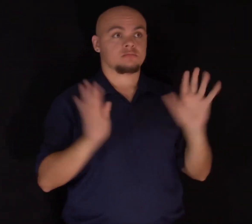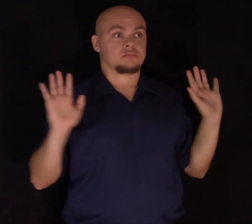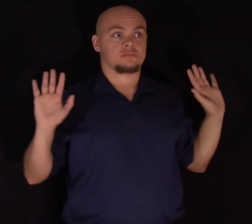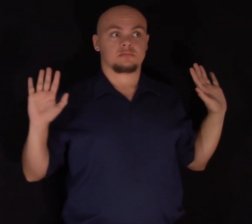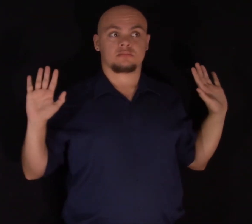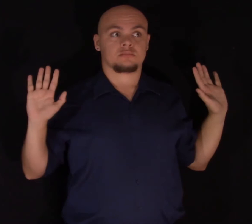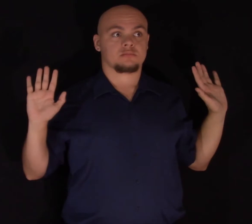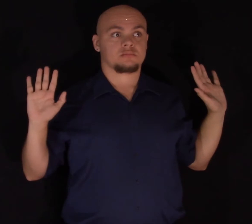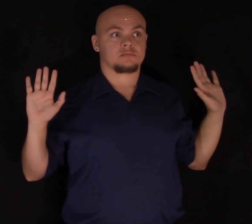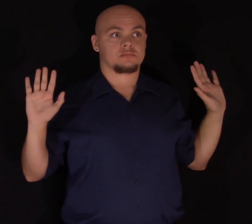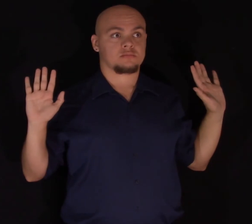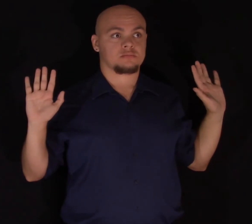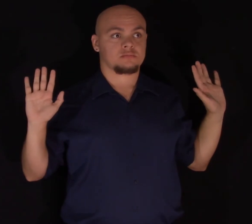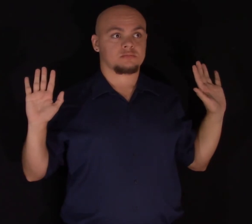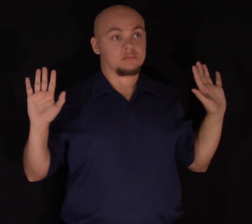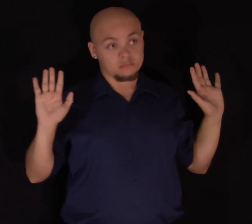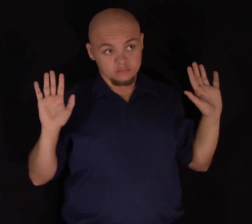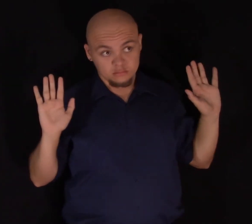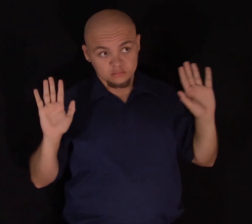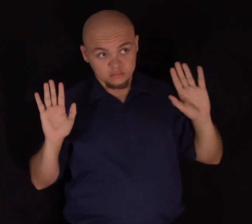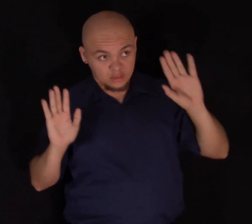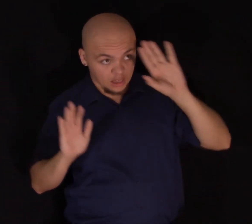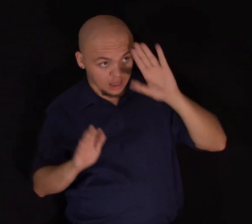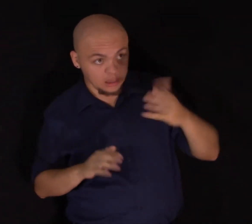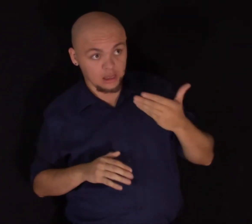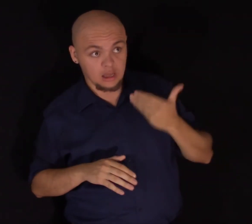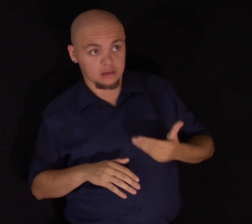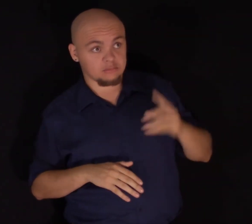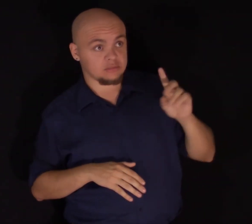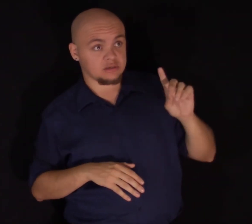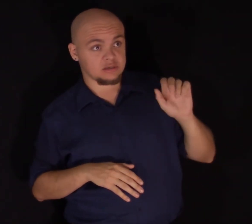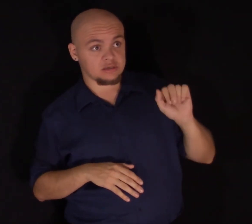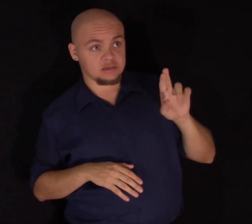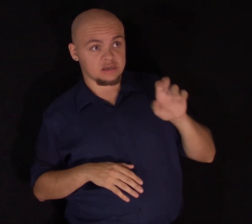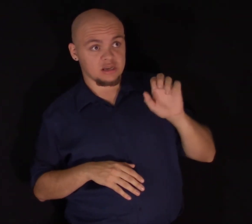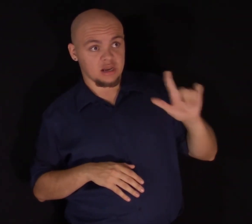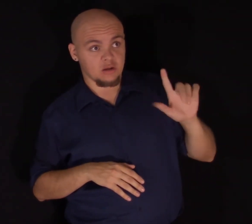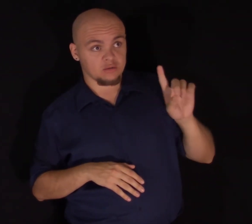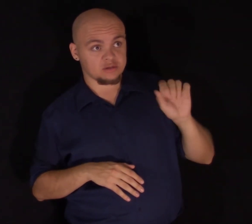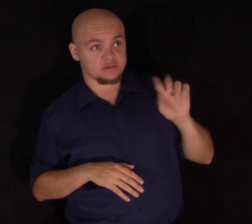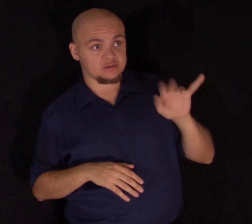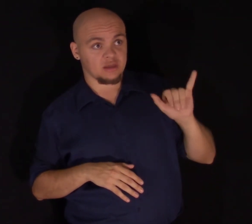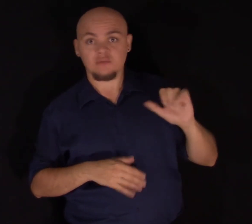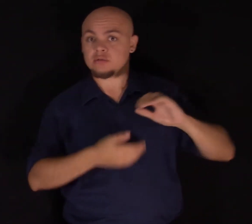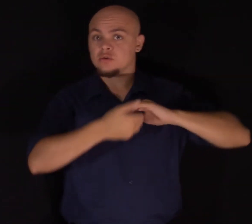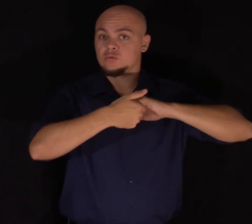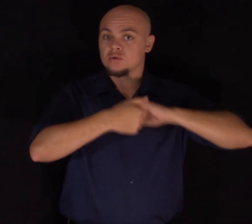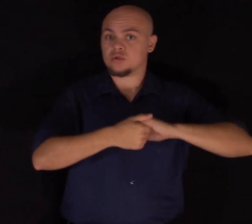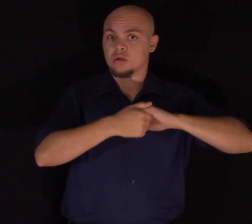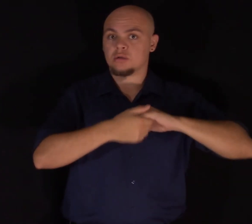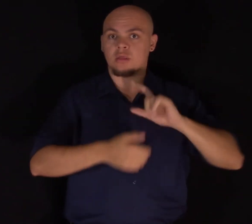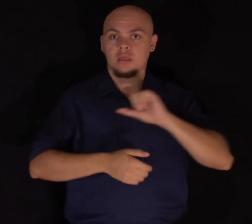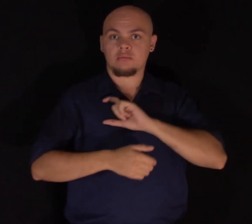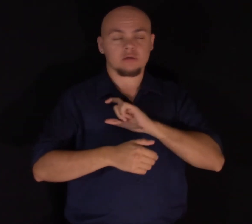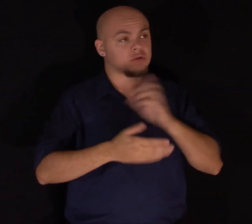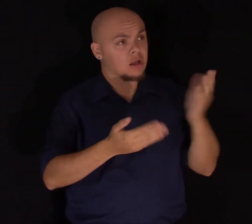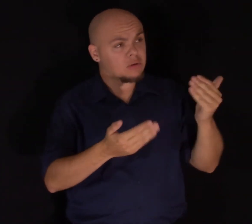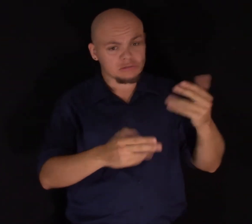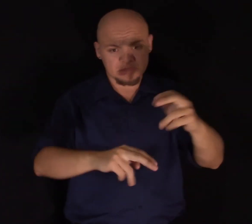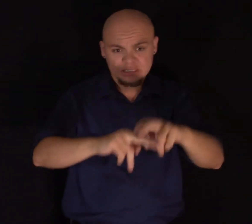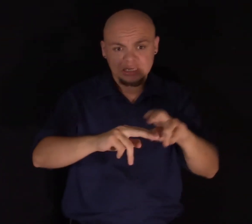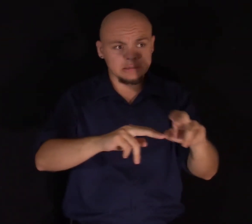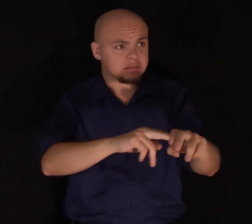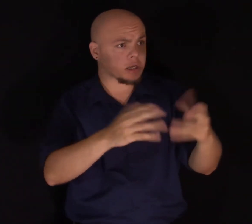in my hands, and I approached. I said, hi, Mr. Kelly, I'm Daryl Davis. He shook my hand. The bodyguard shook my hand. I said, come on and have a seat, have a